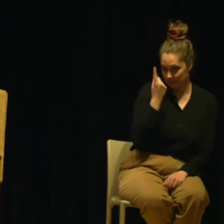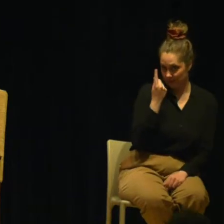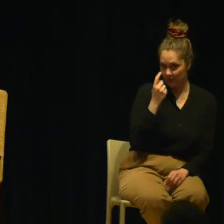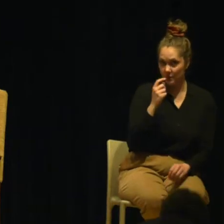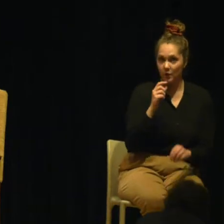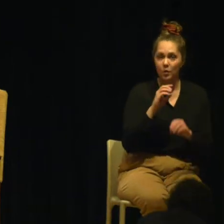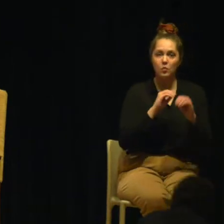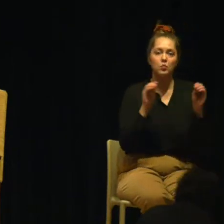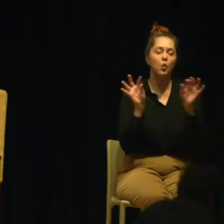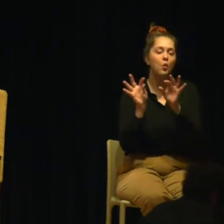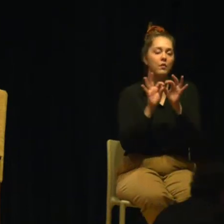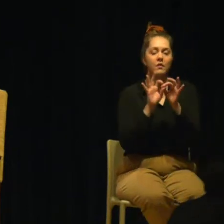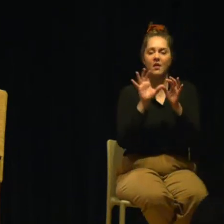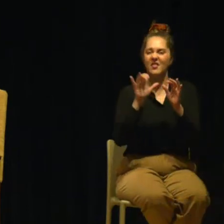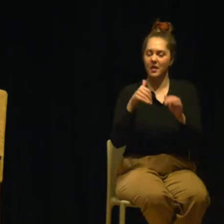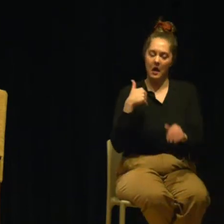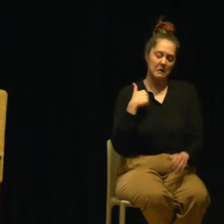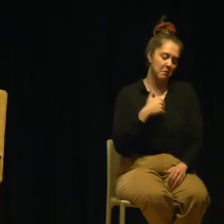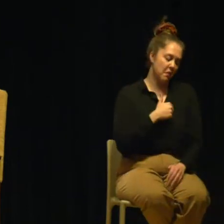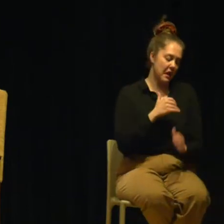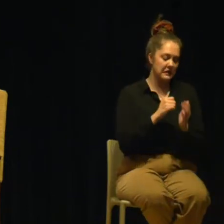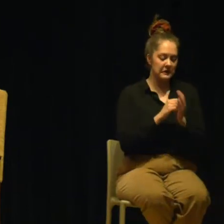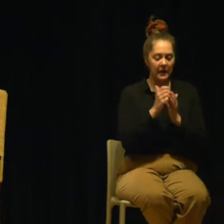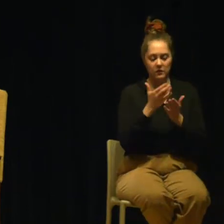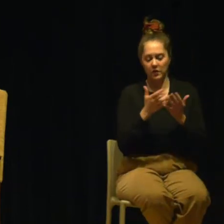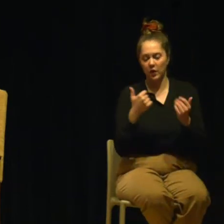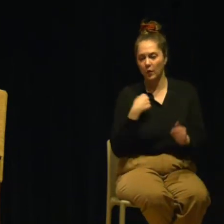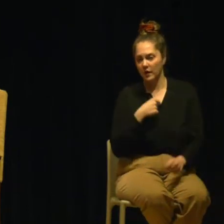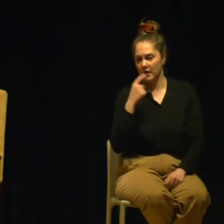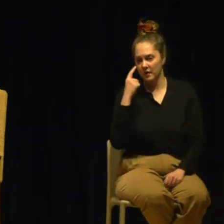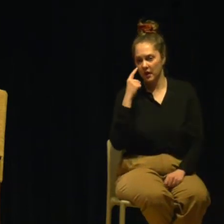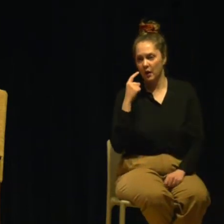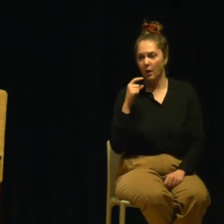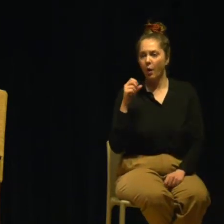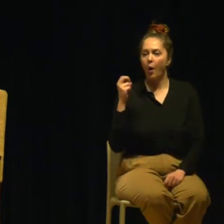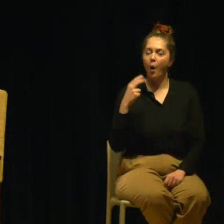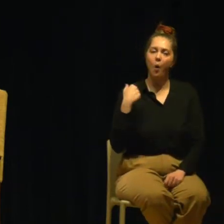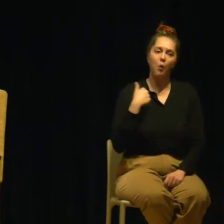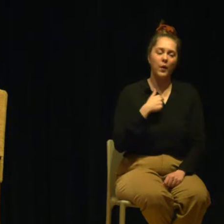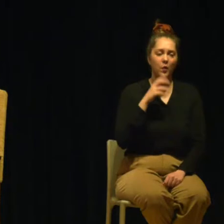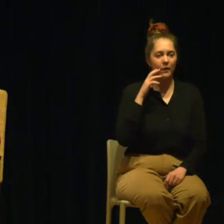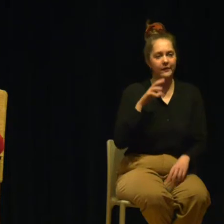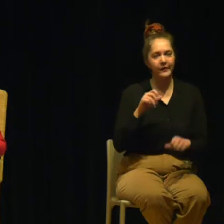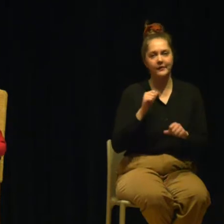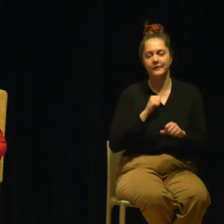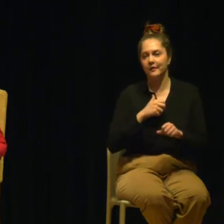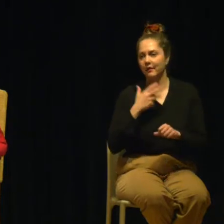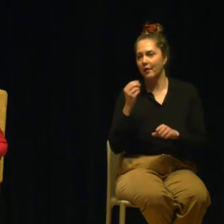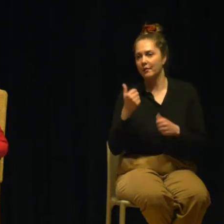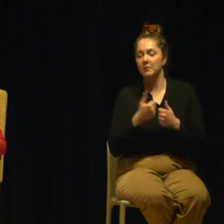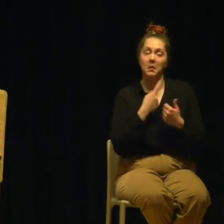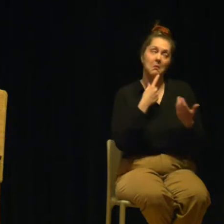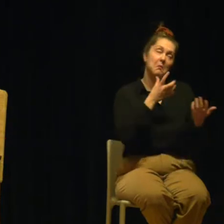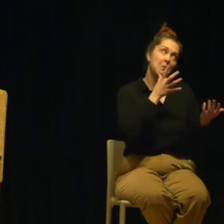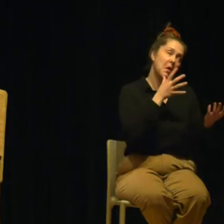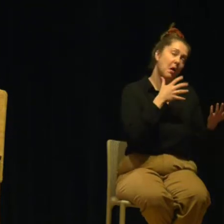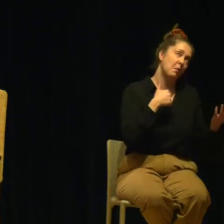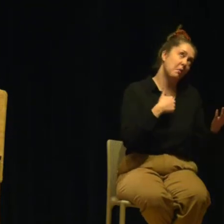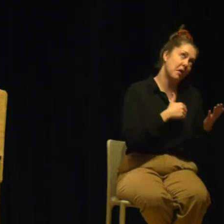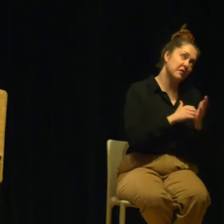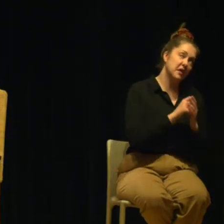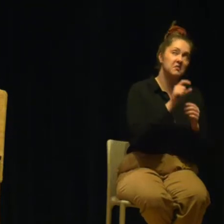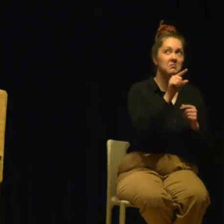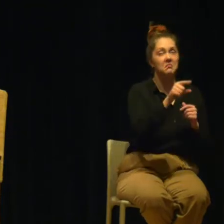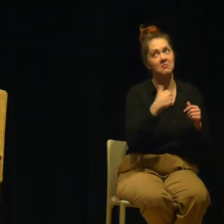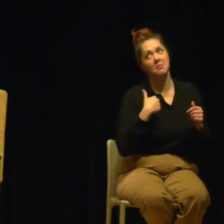connection. That whole breast cancer thing that we think we take ourselves out of the game because we say, well, my mom had breast cancer. This one had